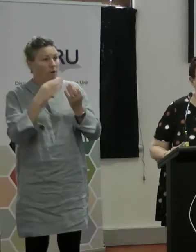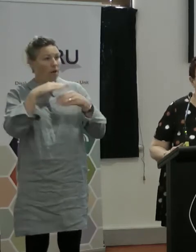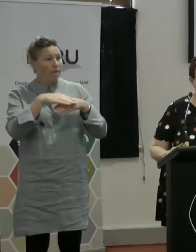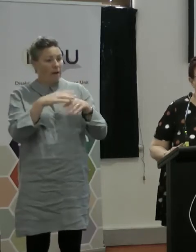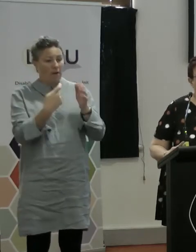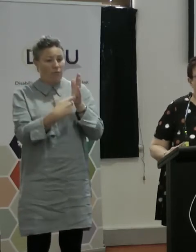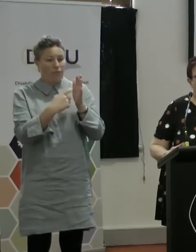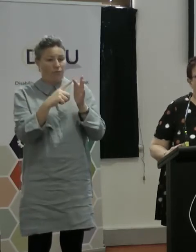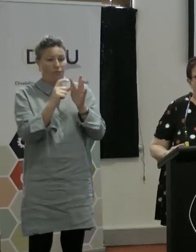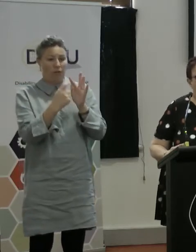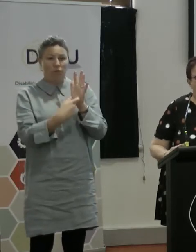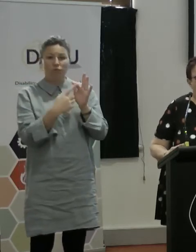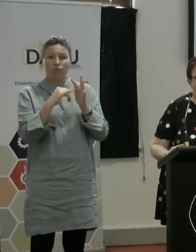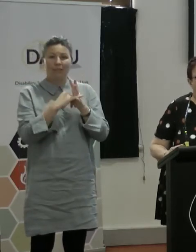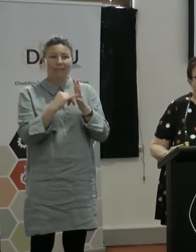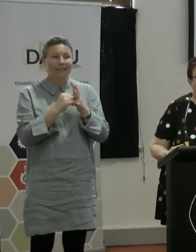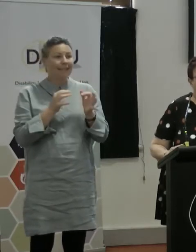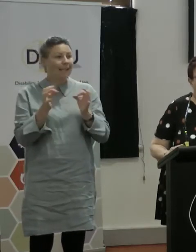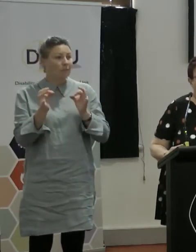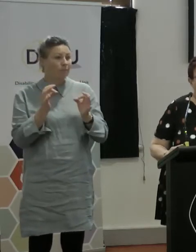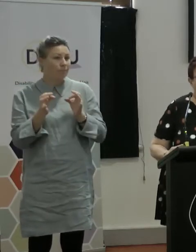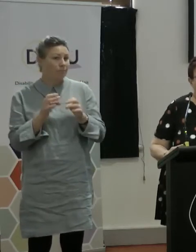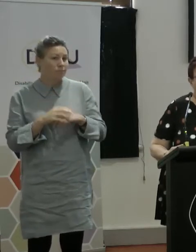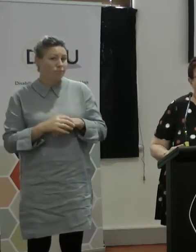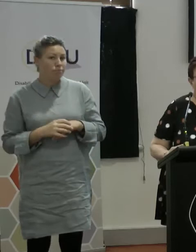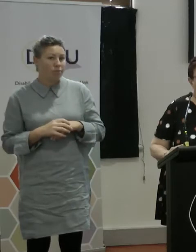Redress Scheme, and you